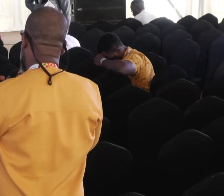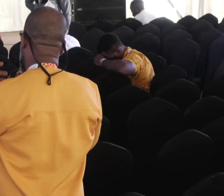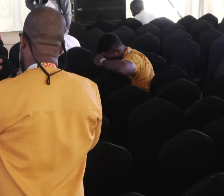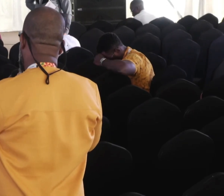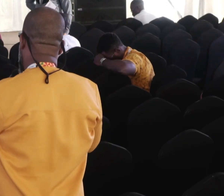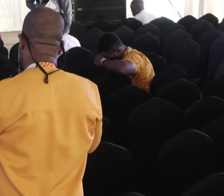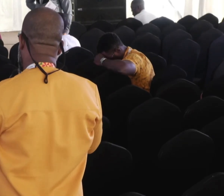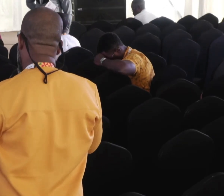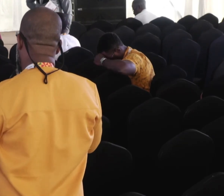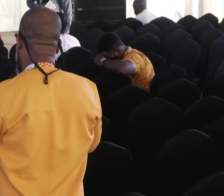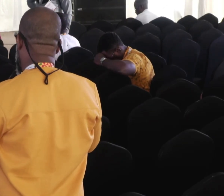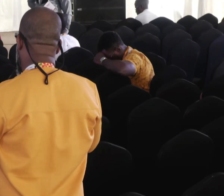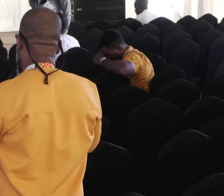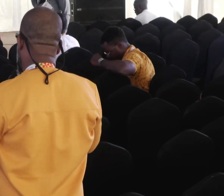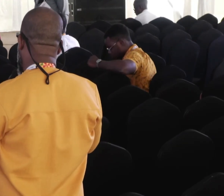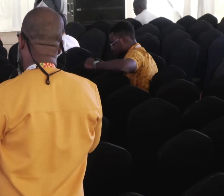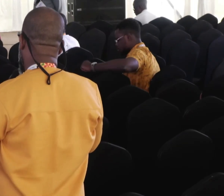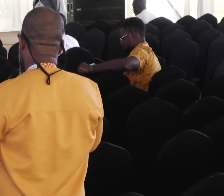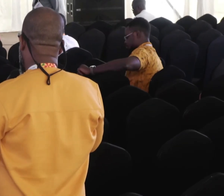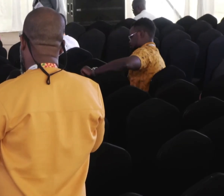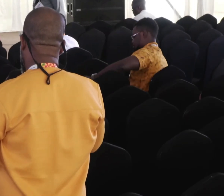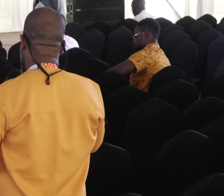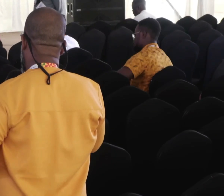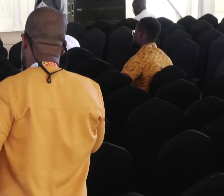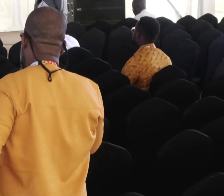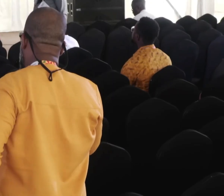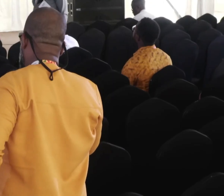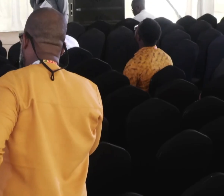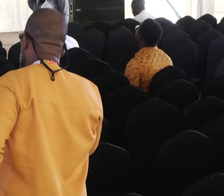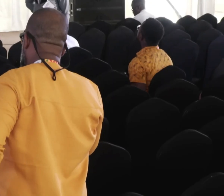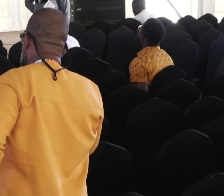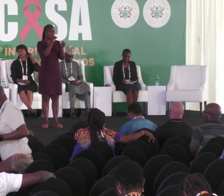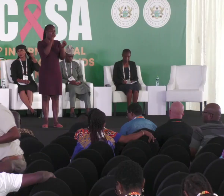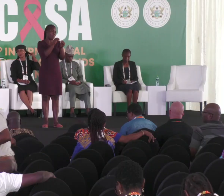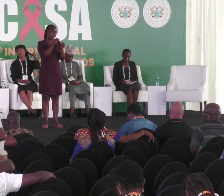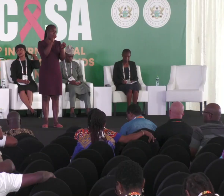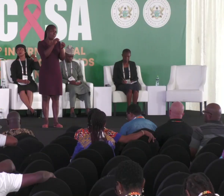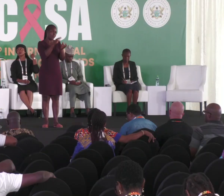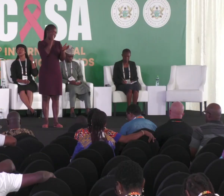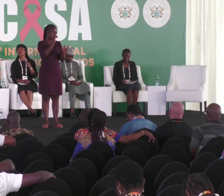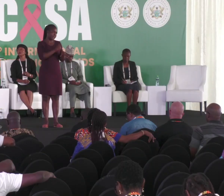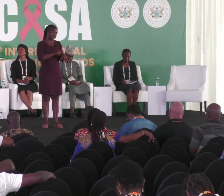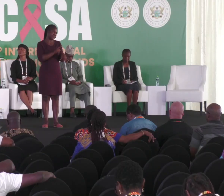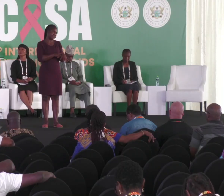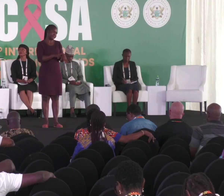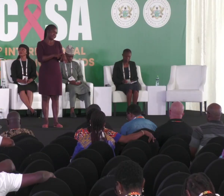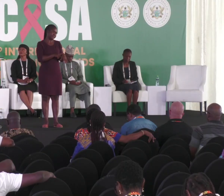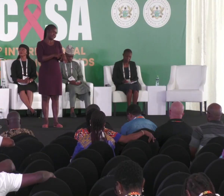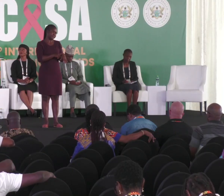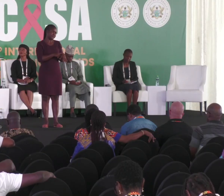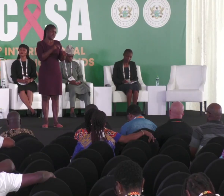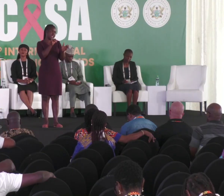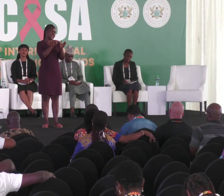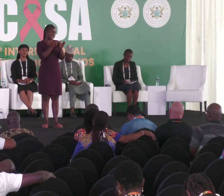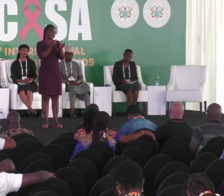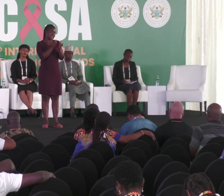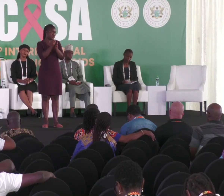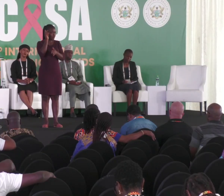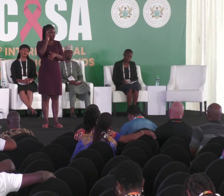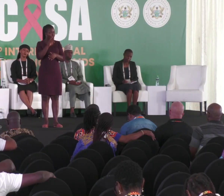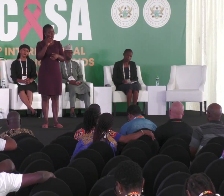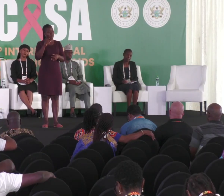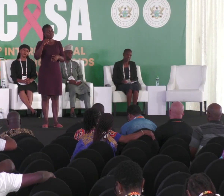participants coming back again over a period. And that will also